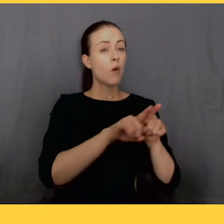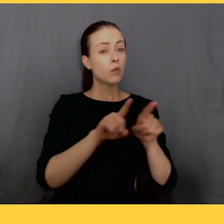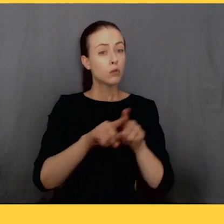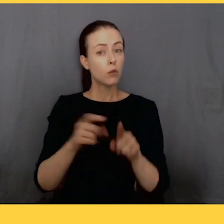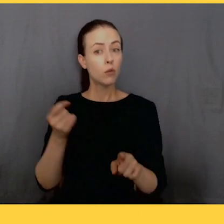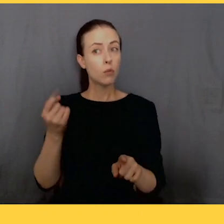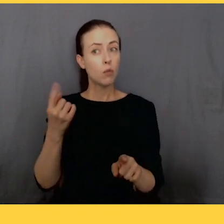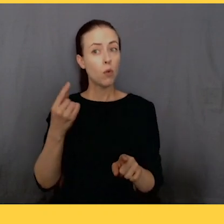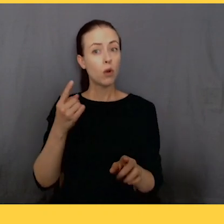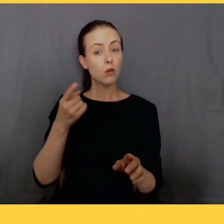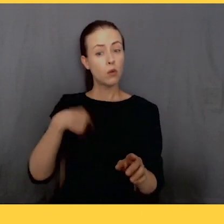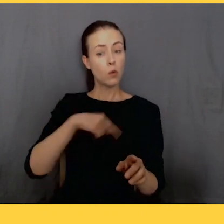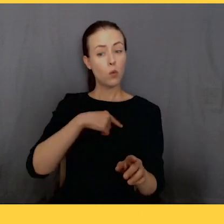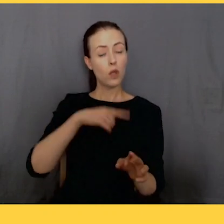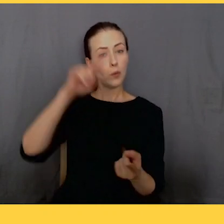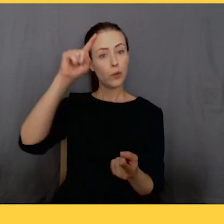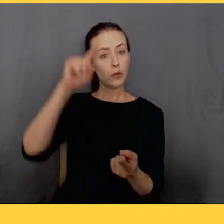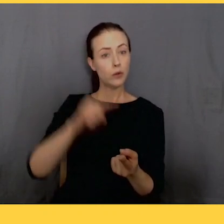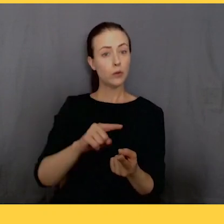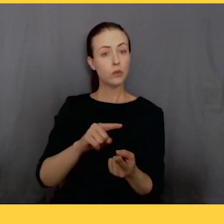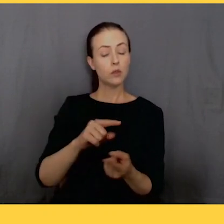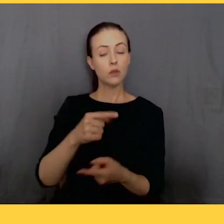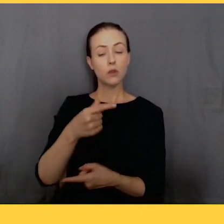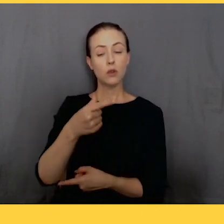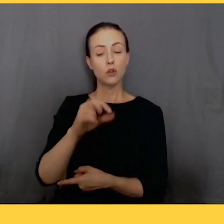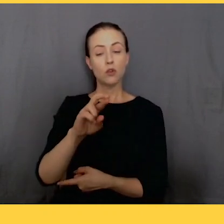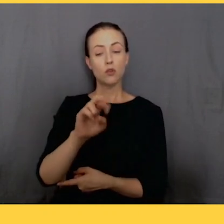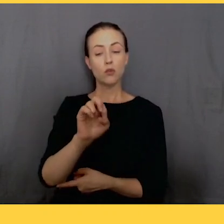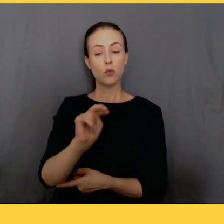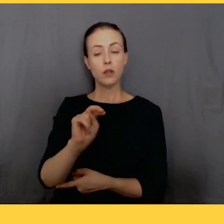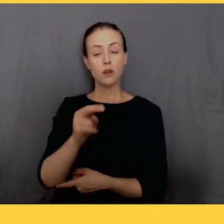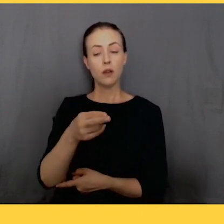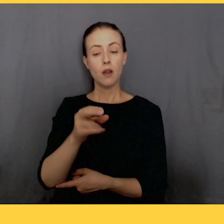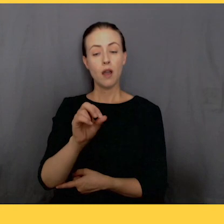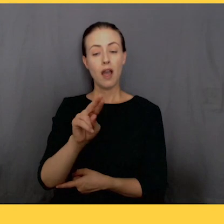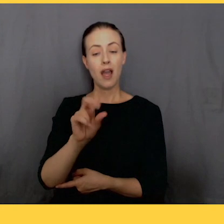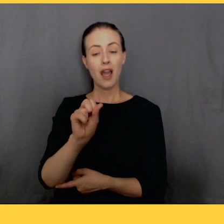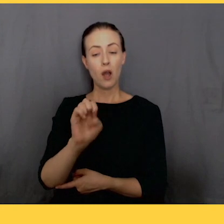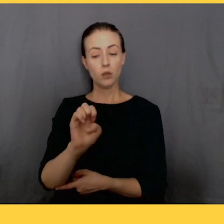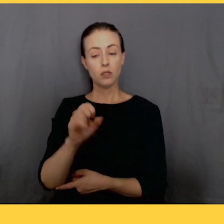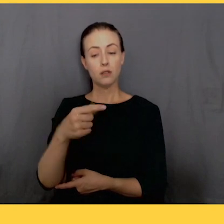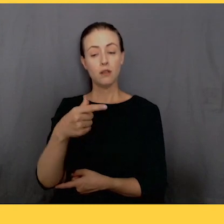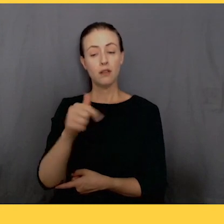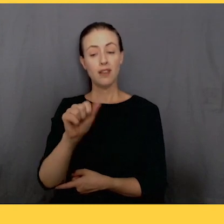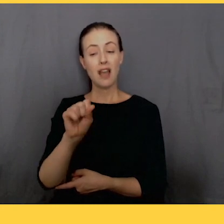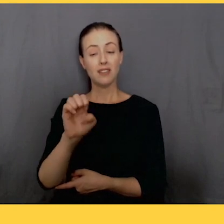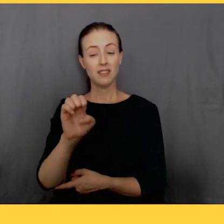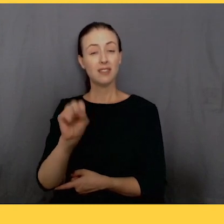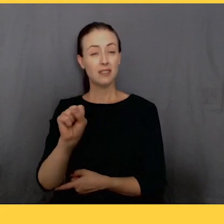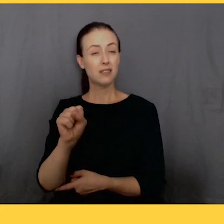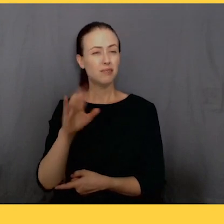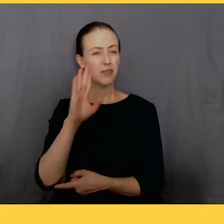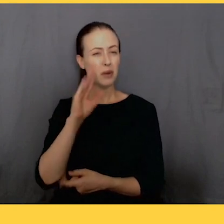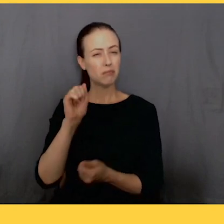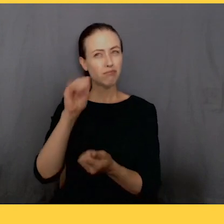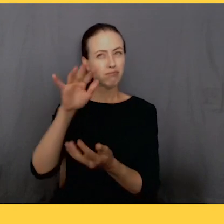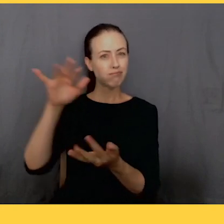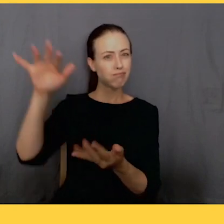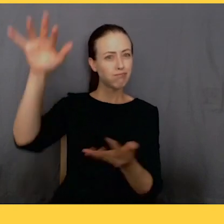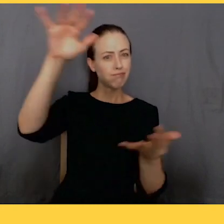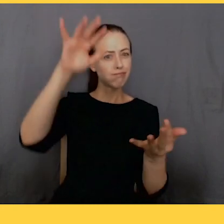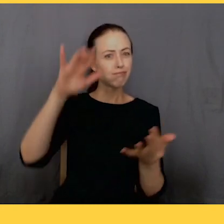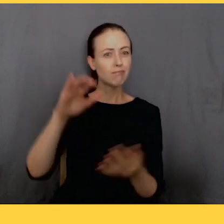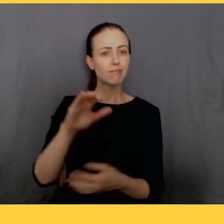time. And there's a little known fact regarding the nexus between wildfire and greenhouse gas reduction. One of the recent